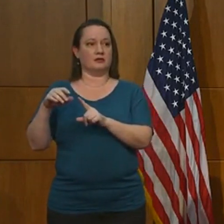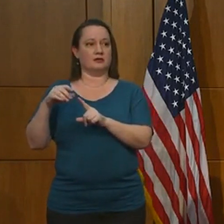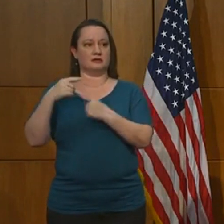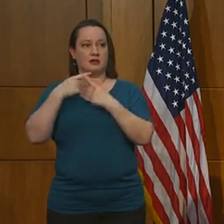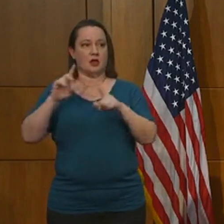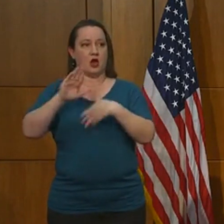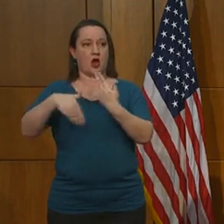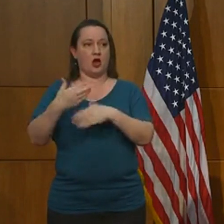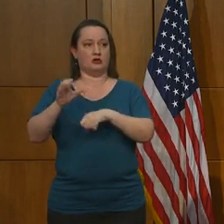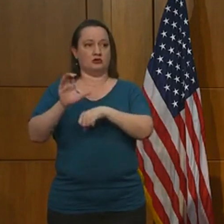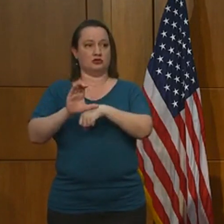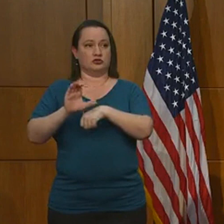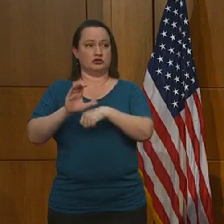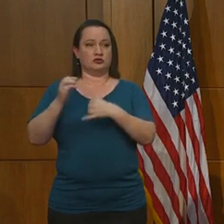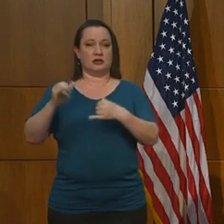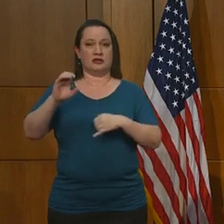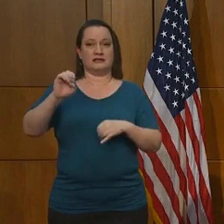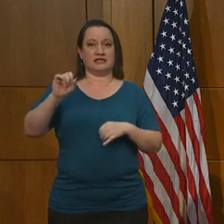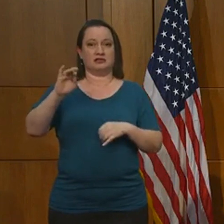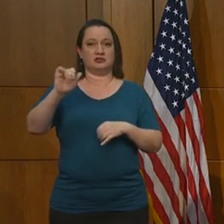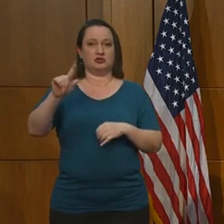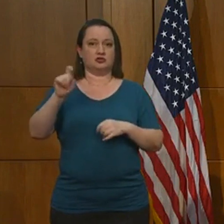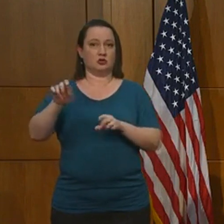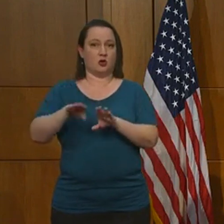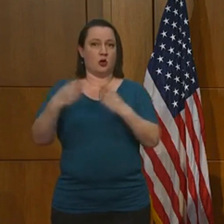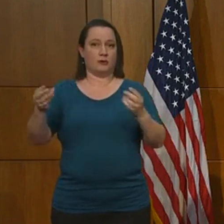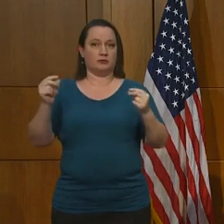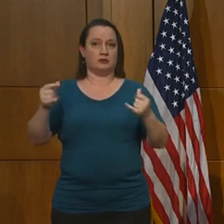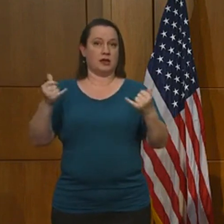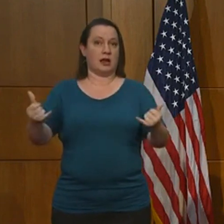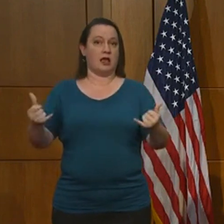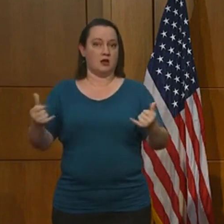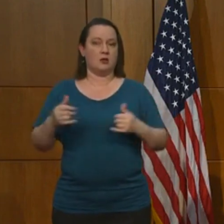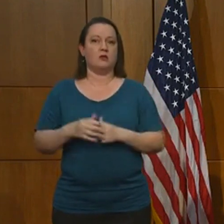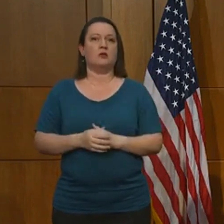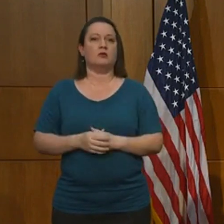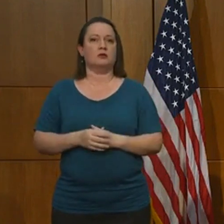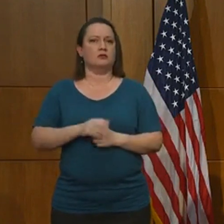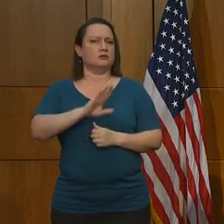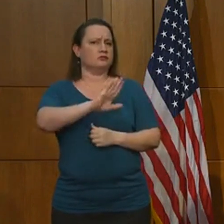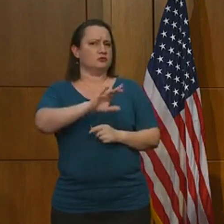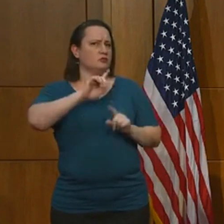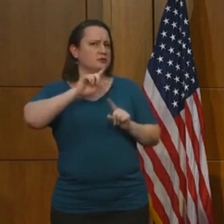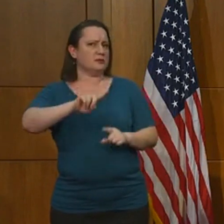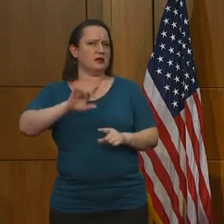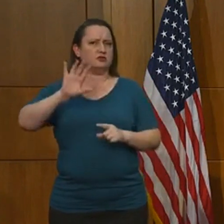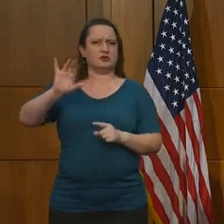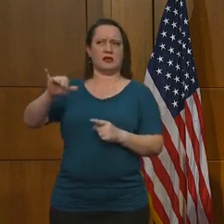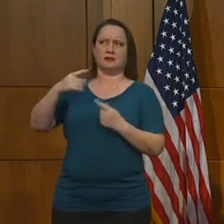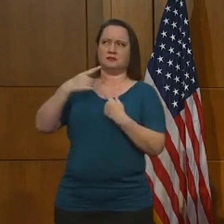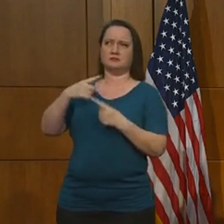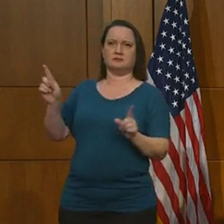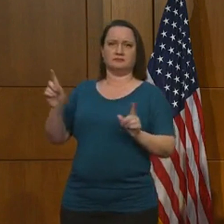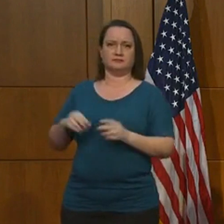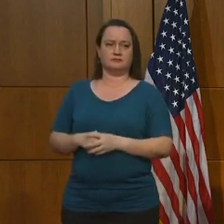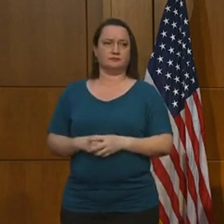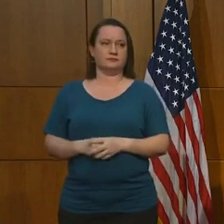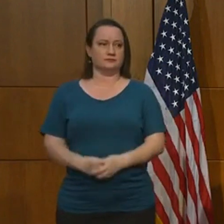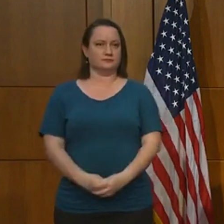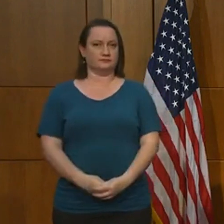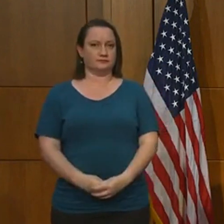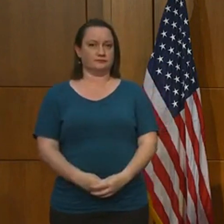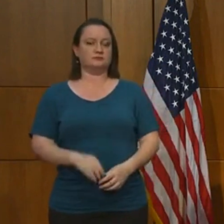churches nationwide essential and that they should open immediately. What would be your response to that? Well, Henry, the question